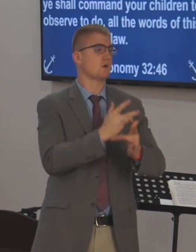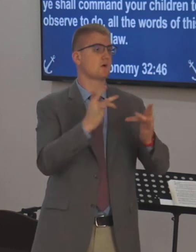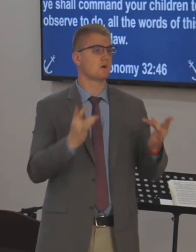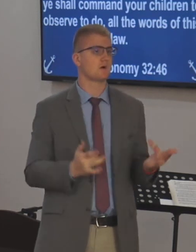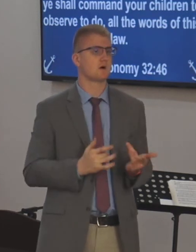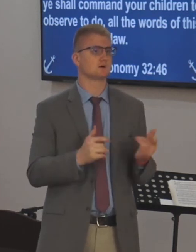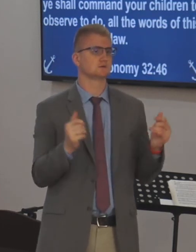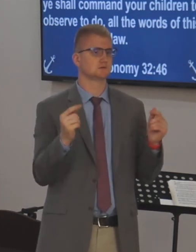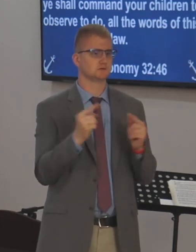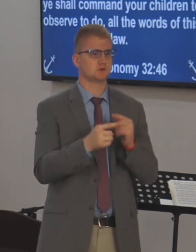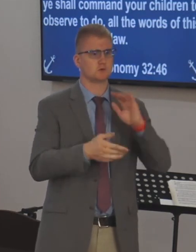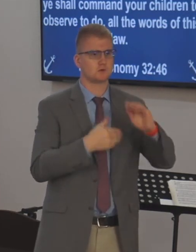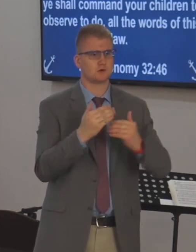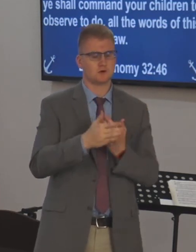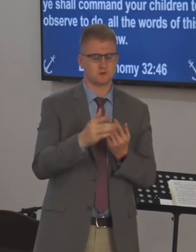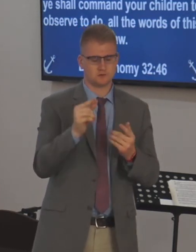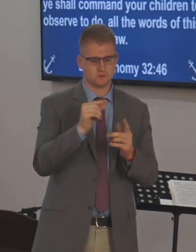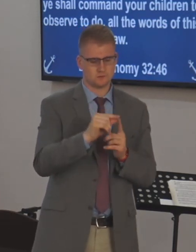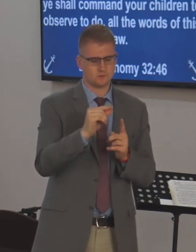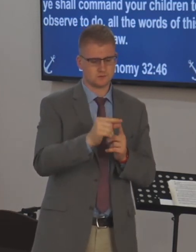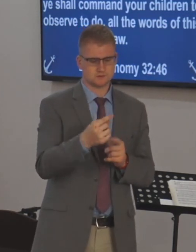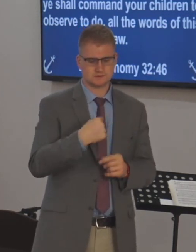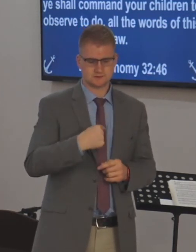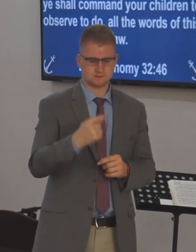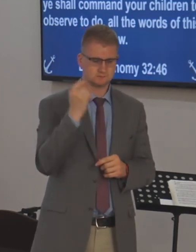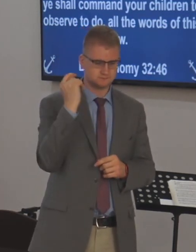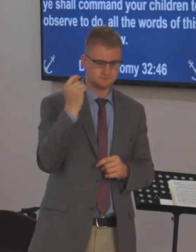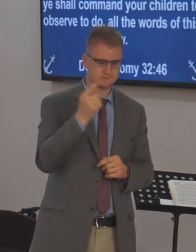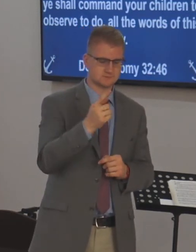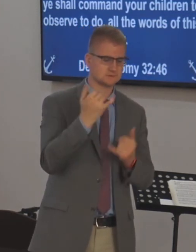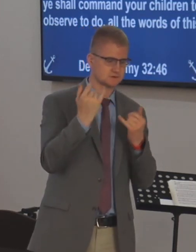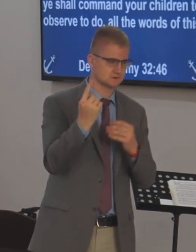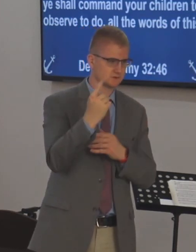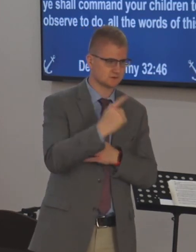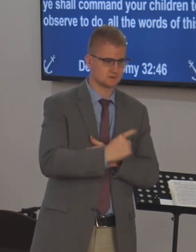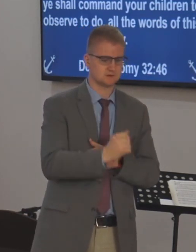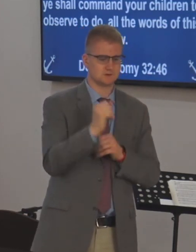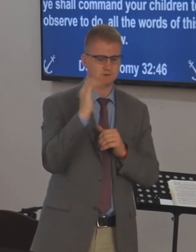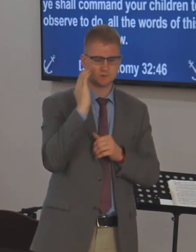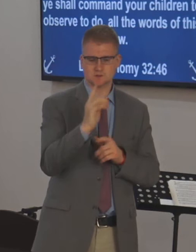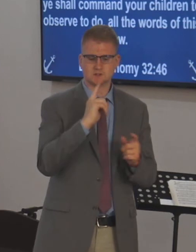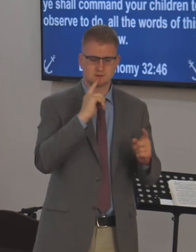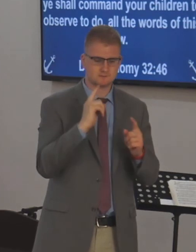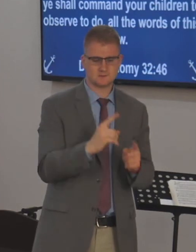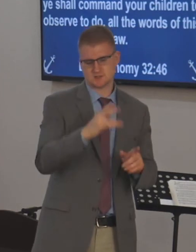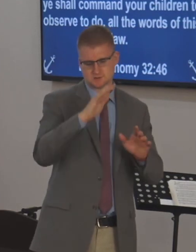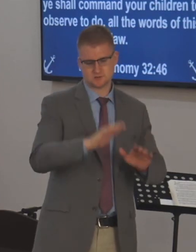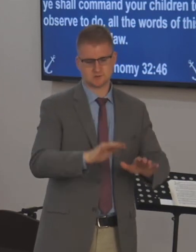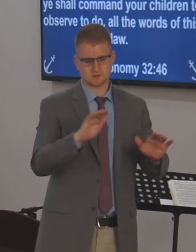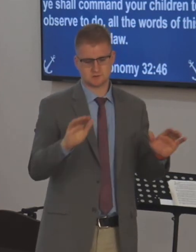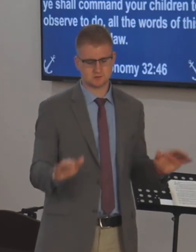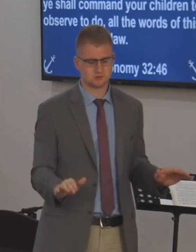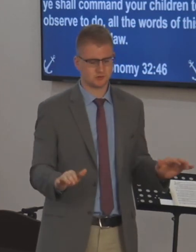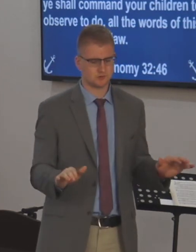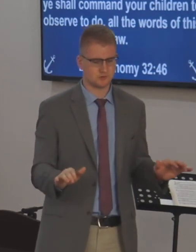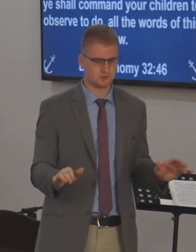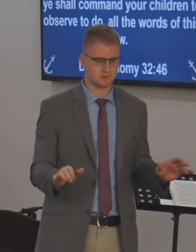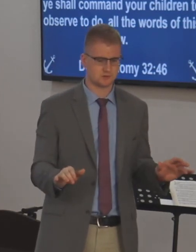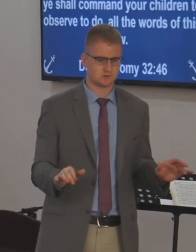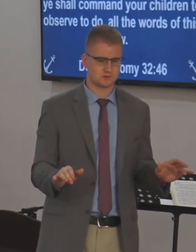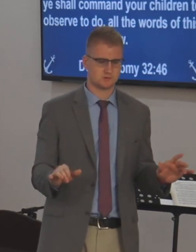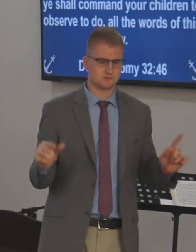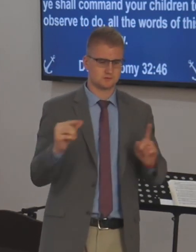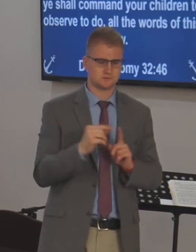I testify among you this day, which you shall command your children to observe to do and of the words of the